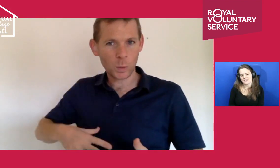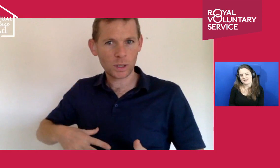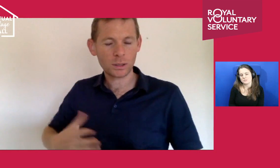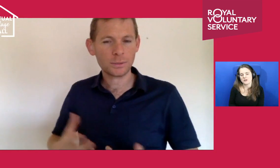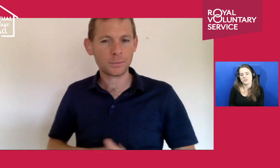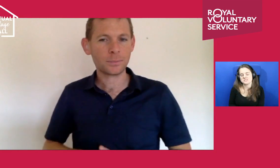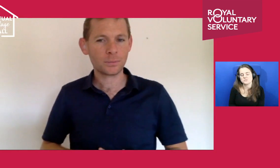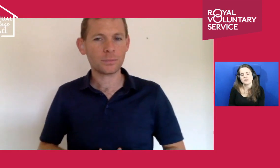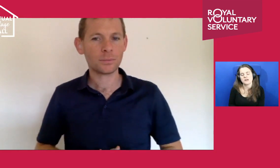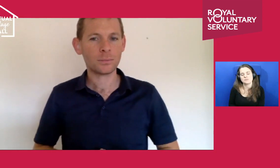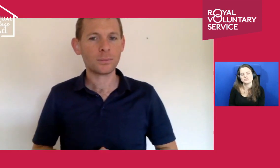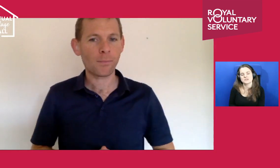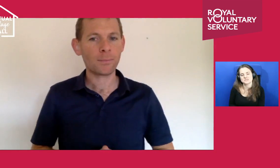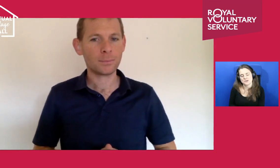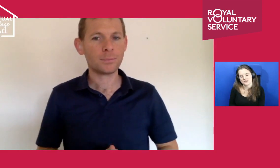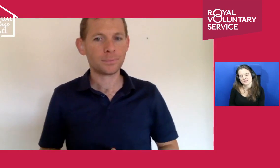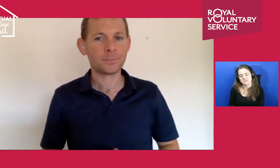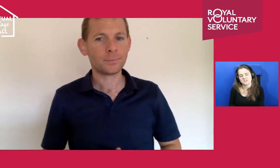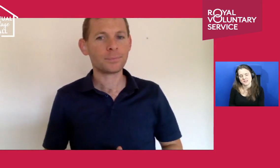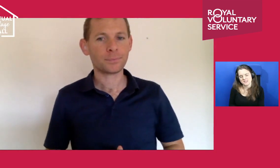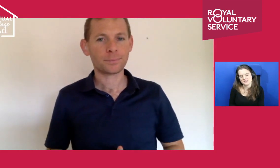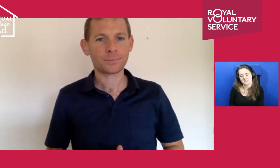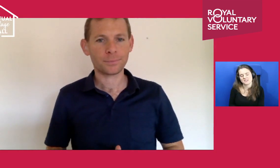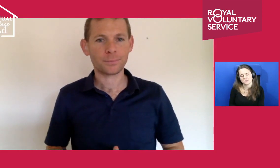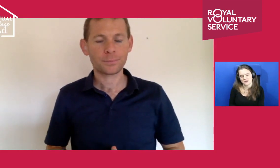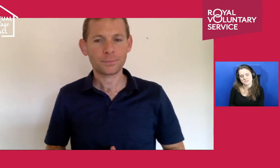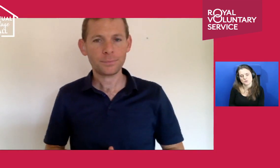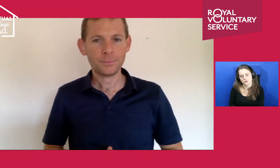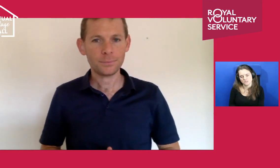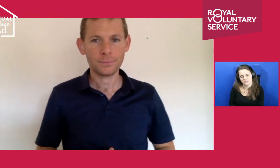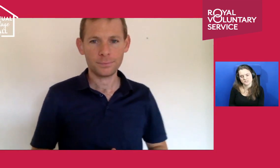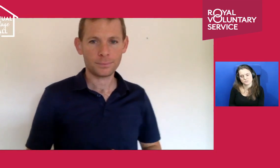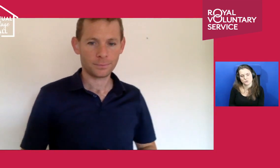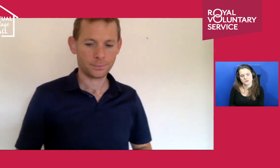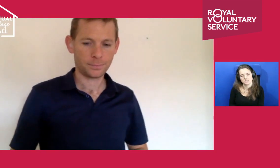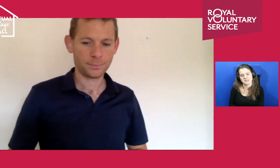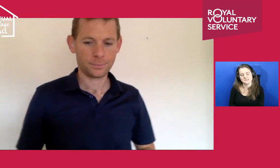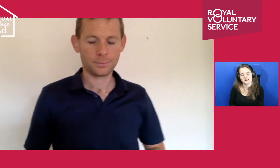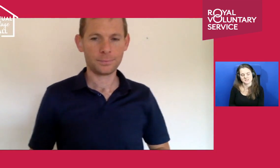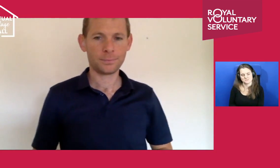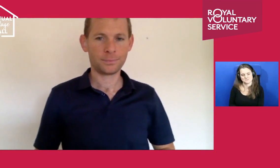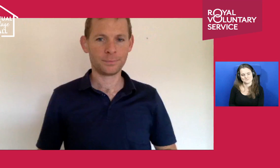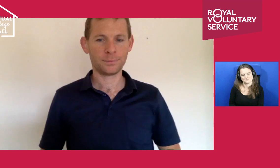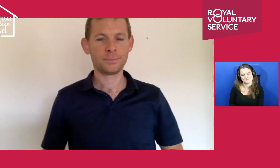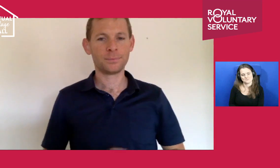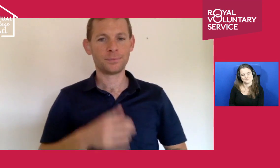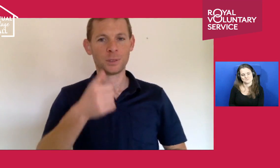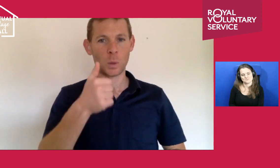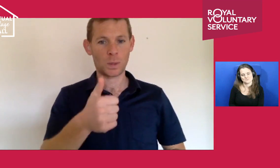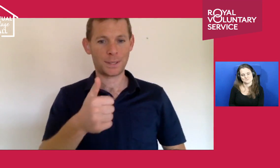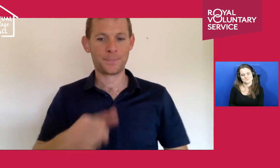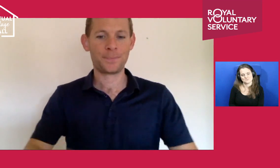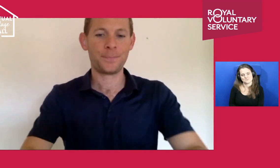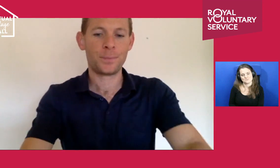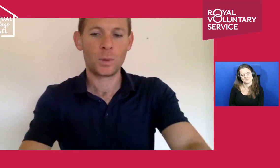I think that's because they were able to express their needs and express their wants more easily.